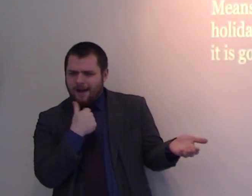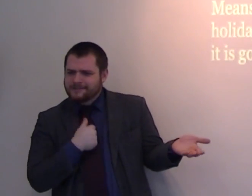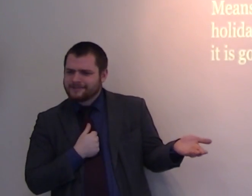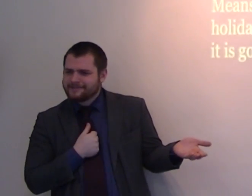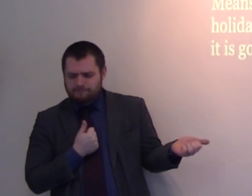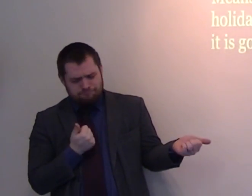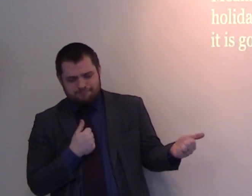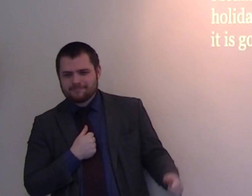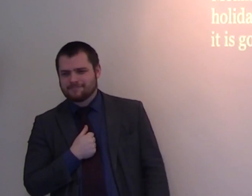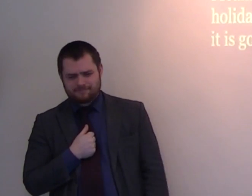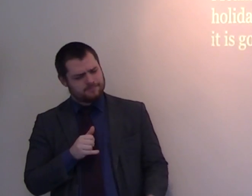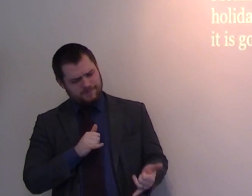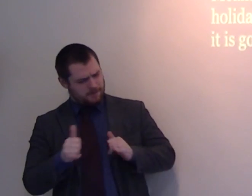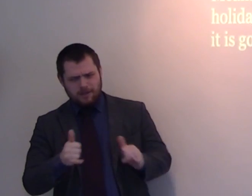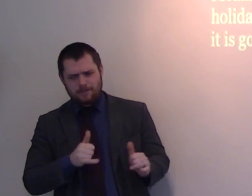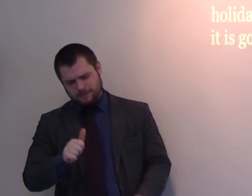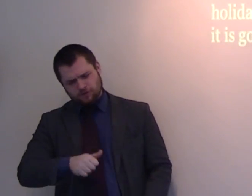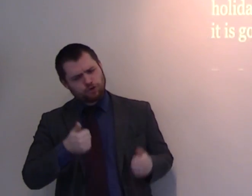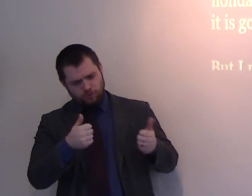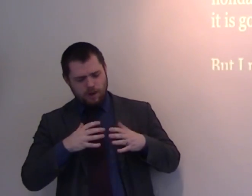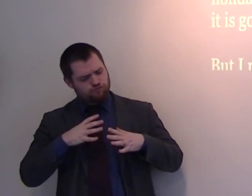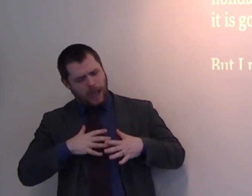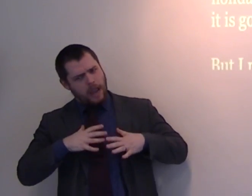nice. Sometimes it is good to relax.